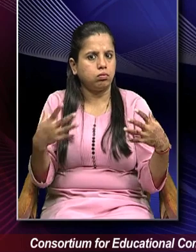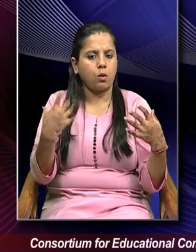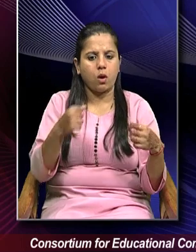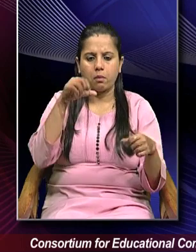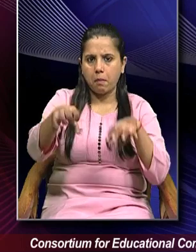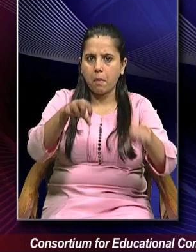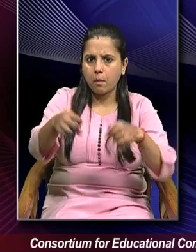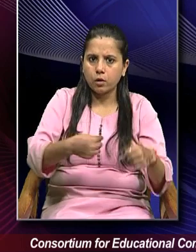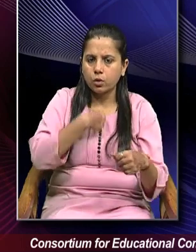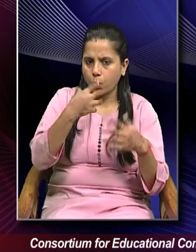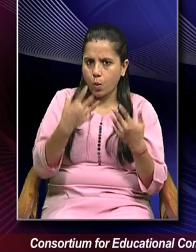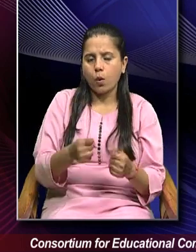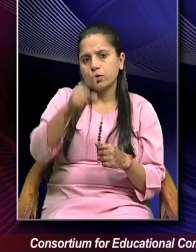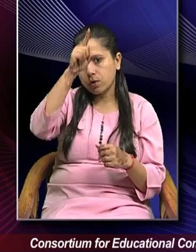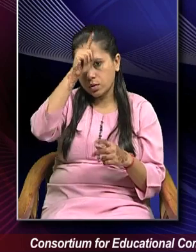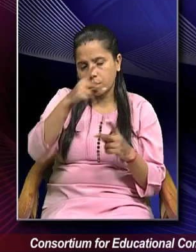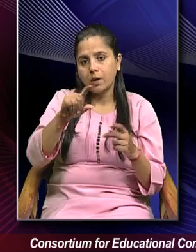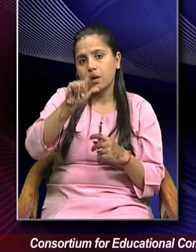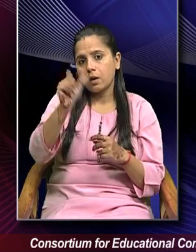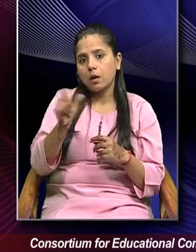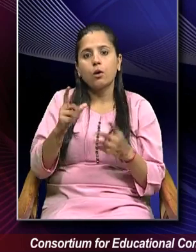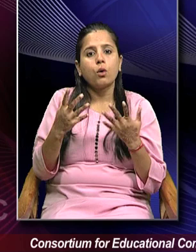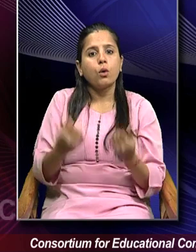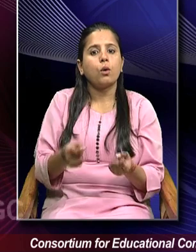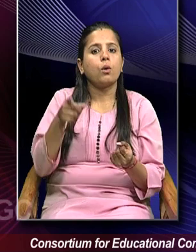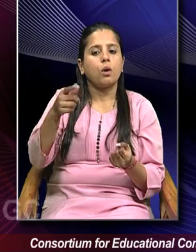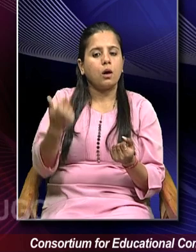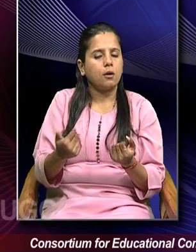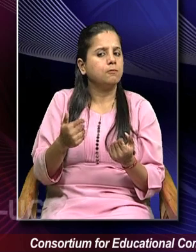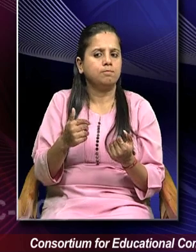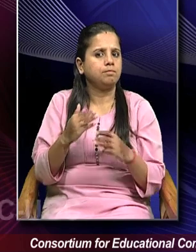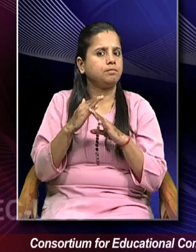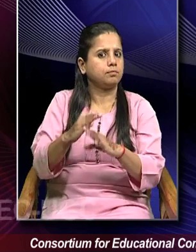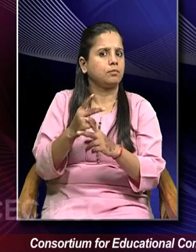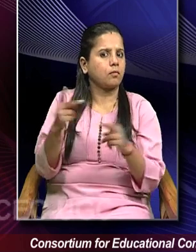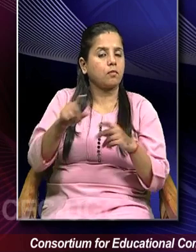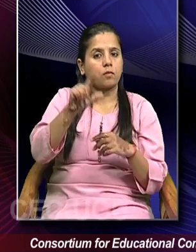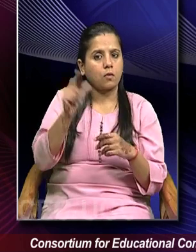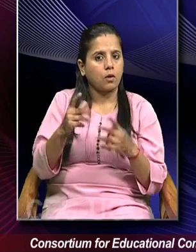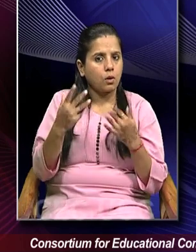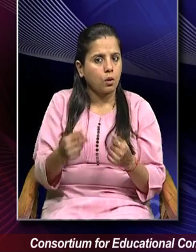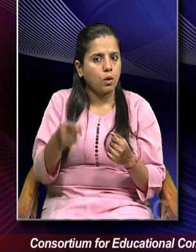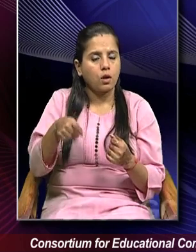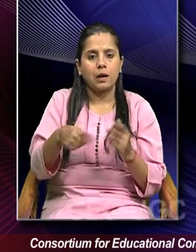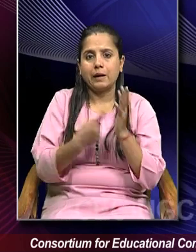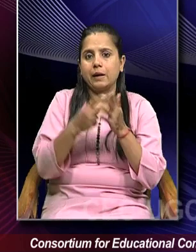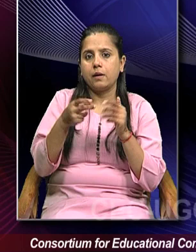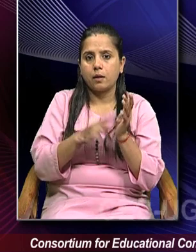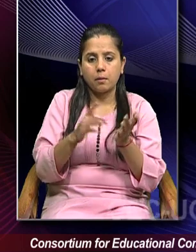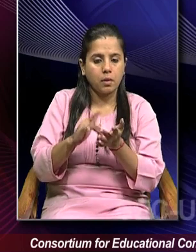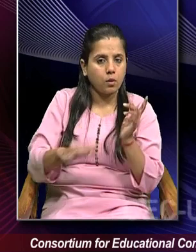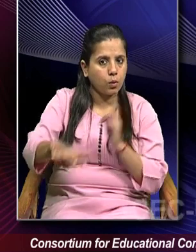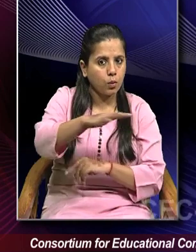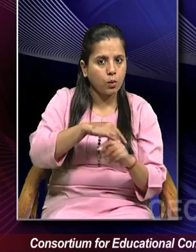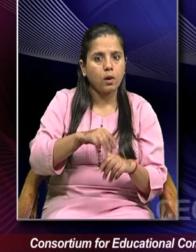for itself. And Italy's desire for irredentism, Italians, they wanted to recover Trentino and areas around port